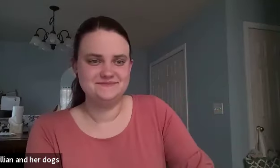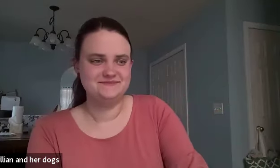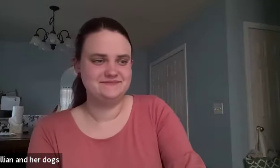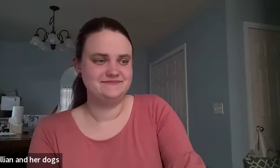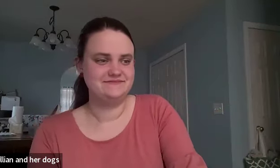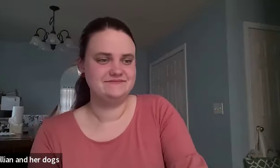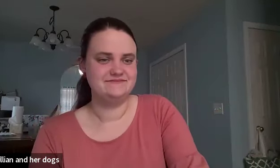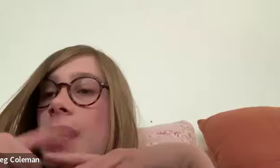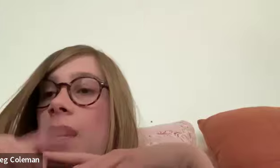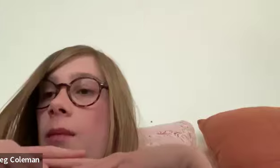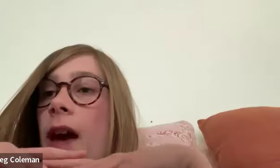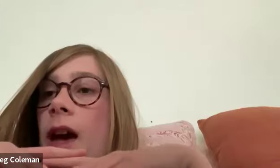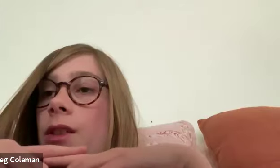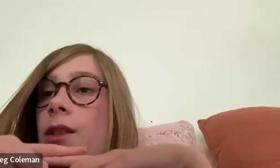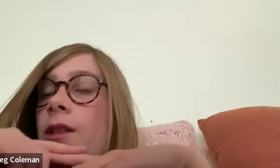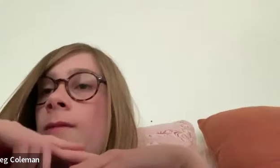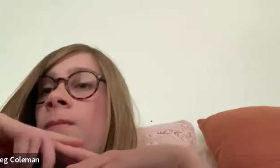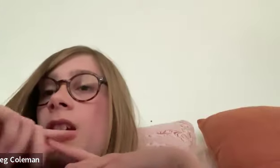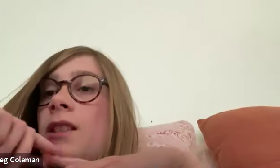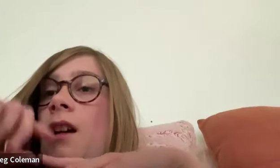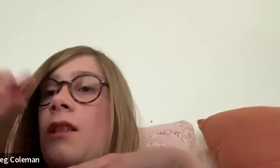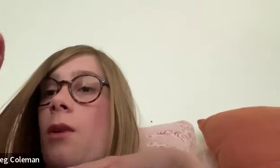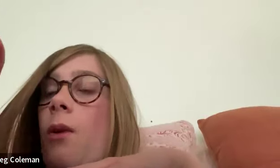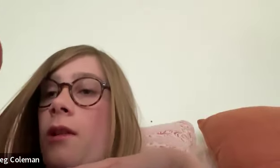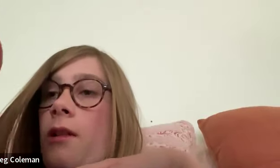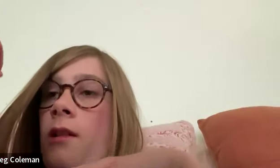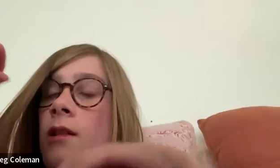So last night I was taking a bath. I saw in the corner